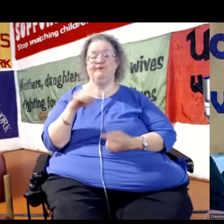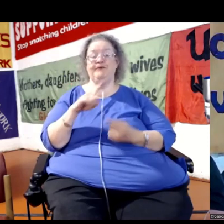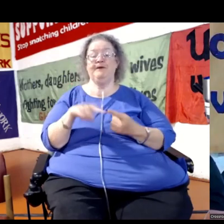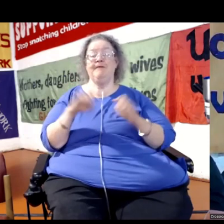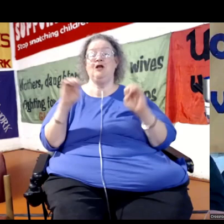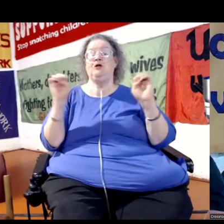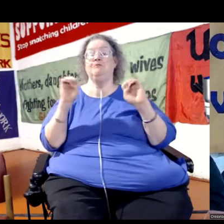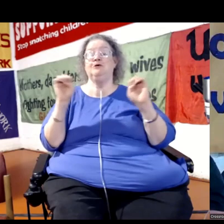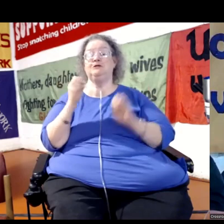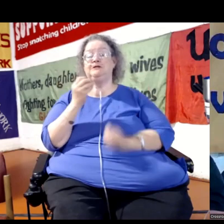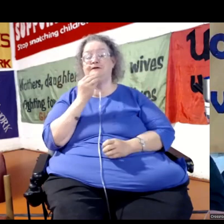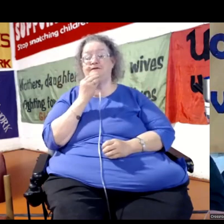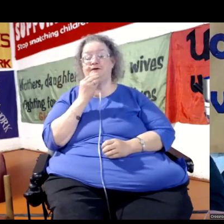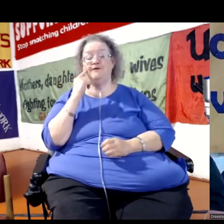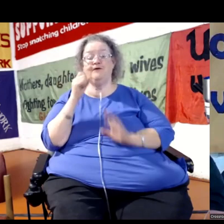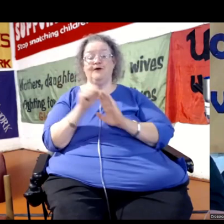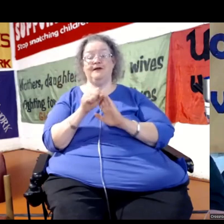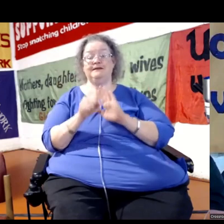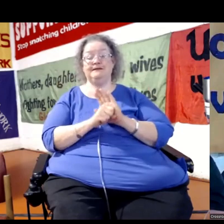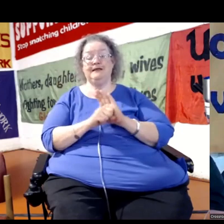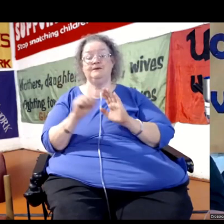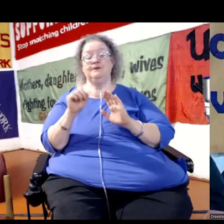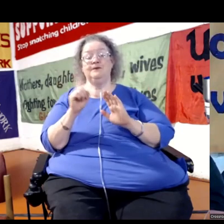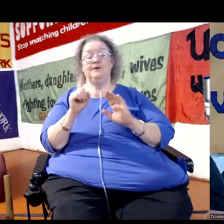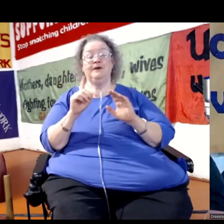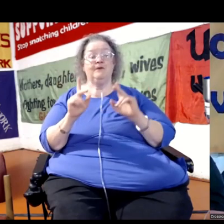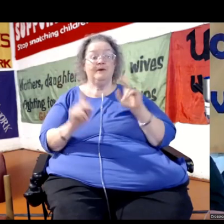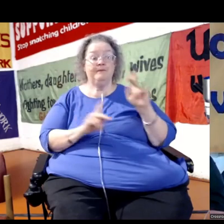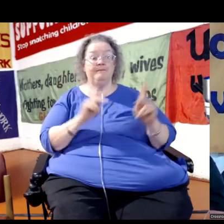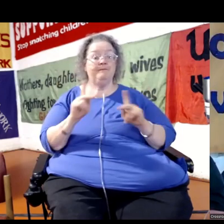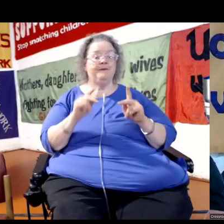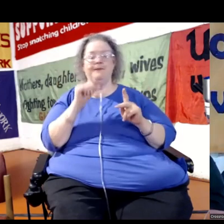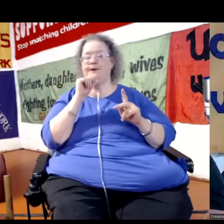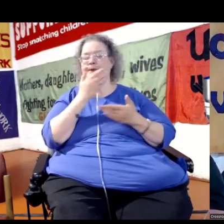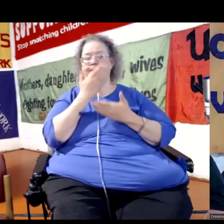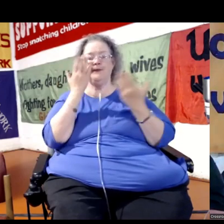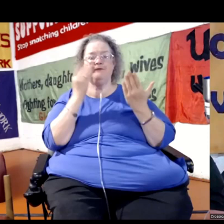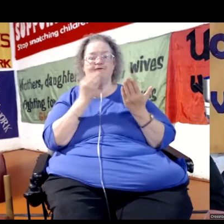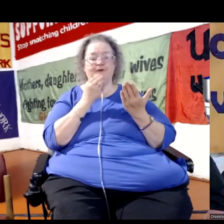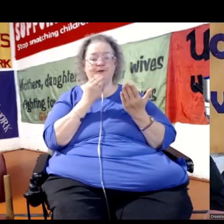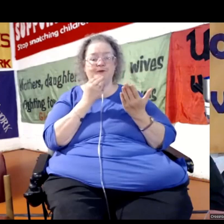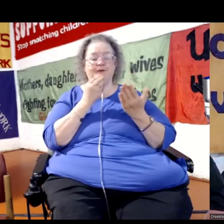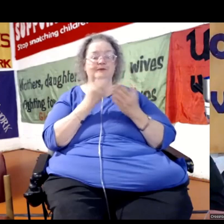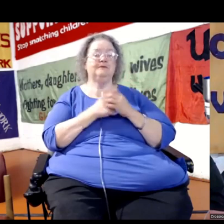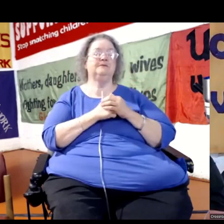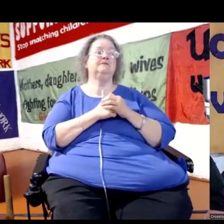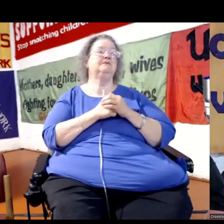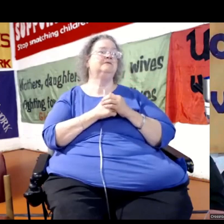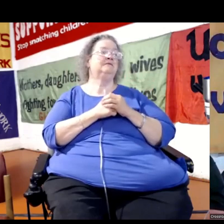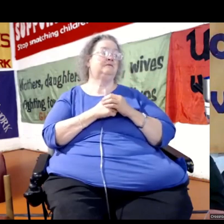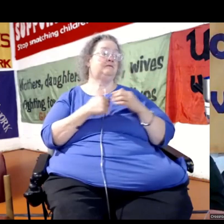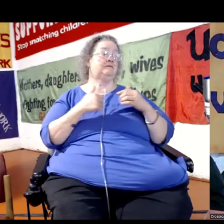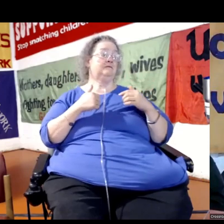emergency food for the states for people who did not have food. And I live in